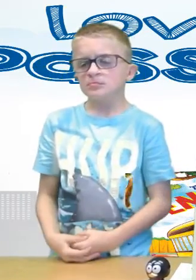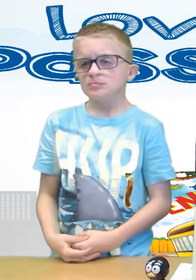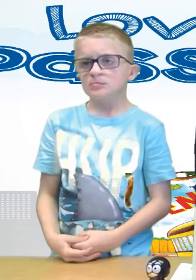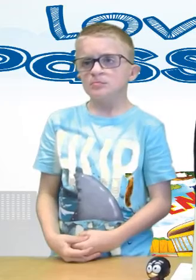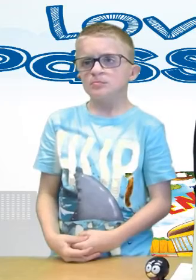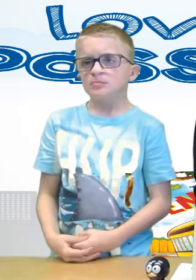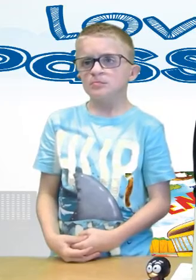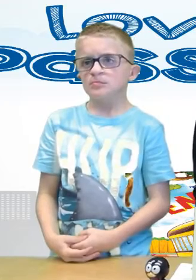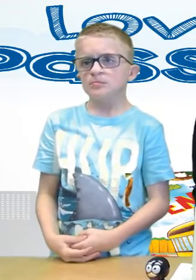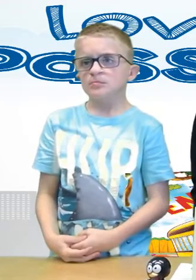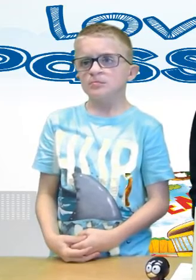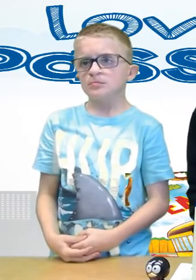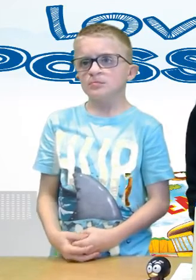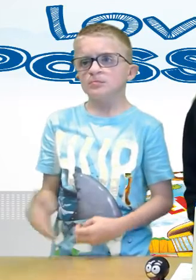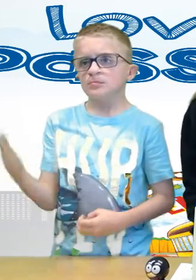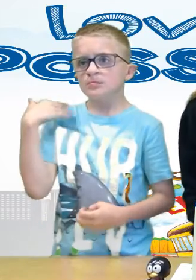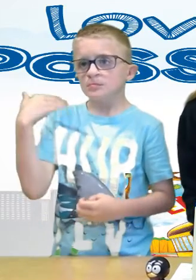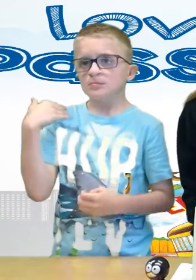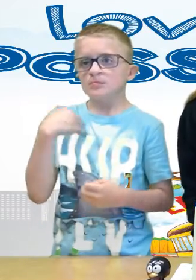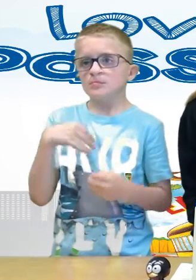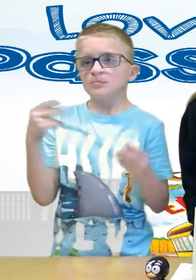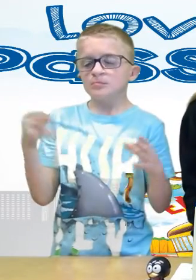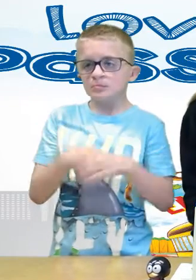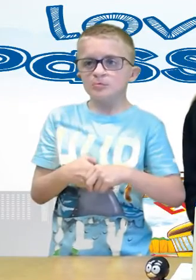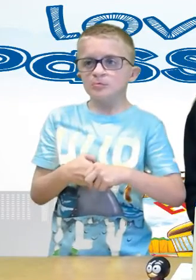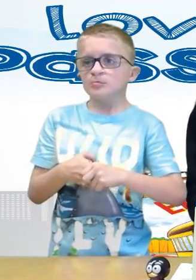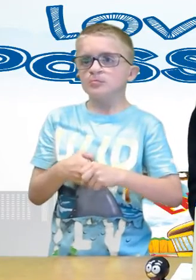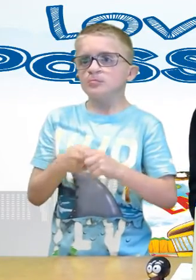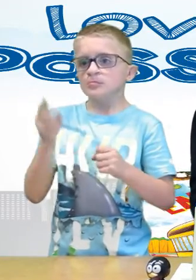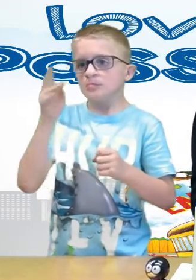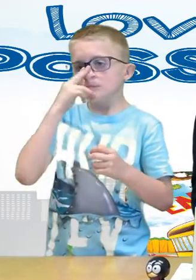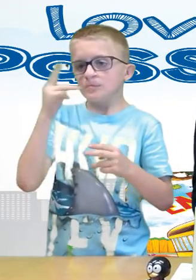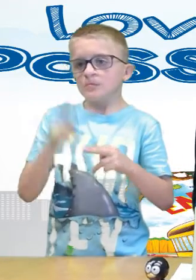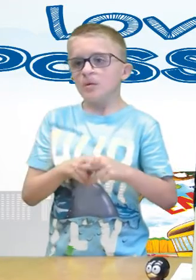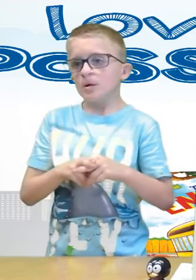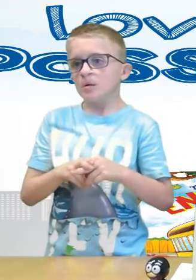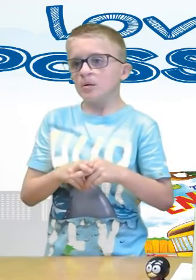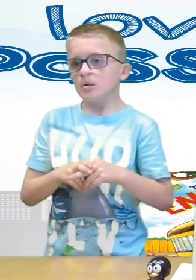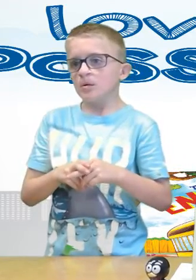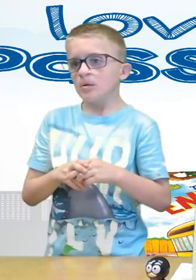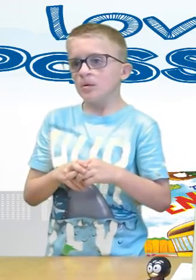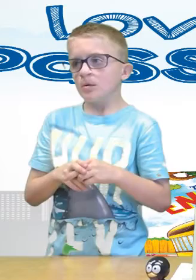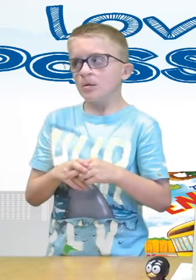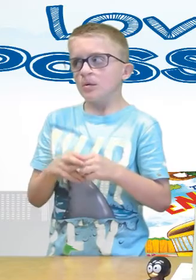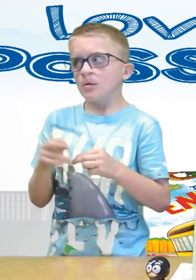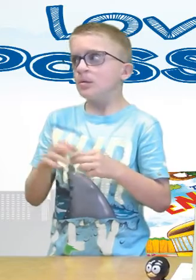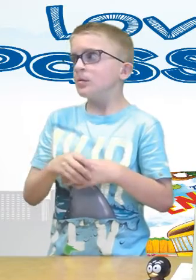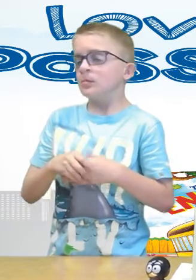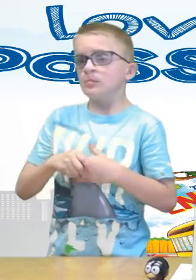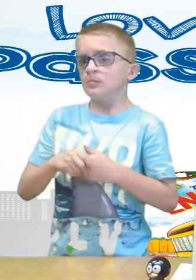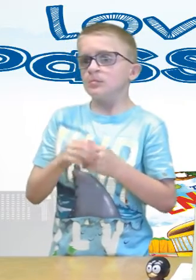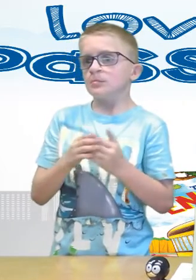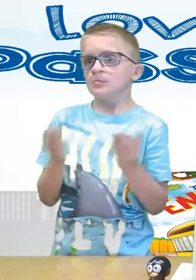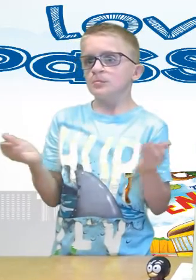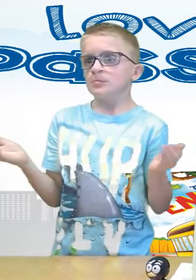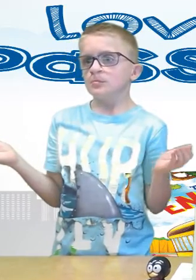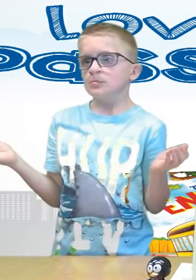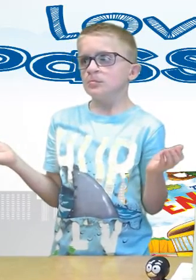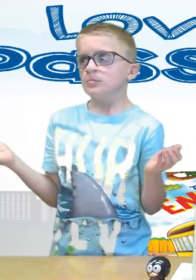Then join us and have fun unleashing your inner artist with PTA Reflections.